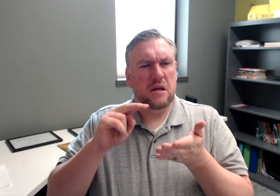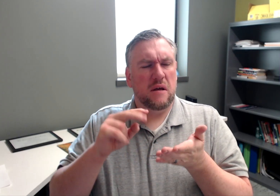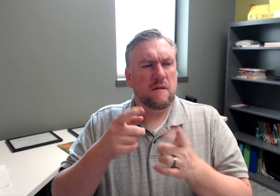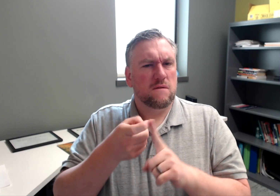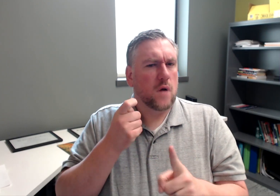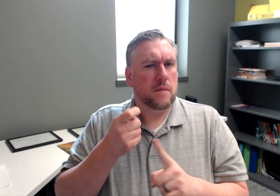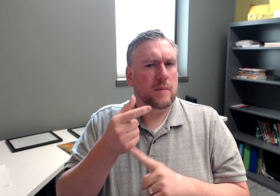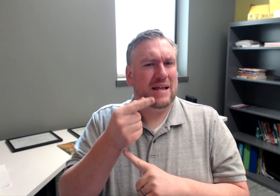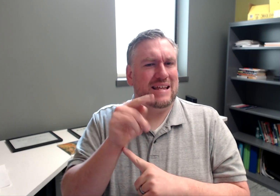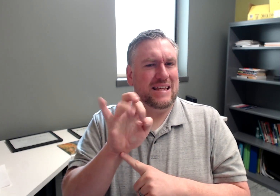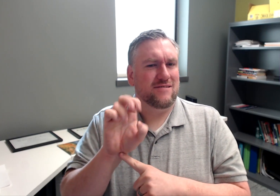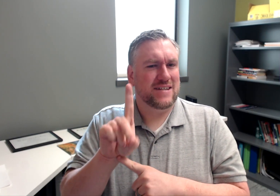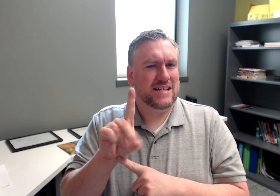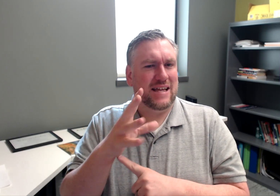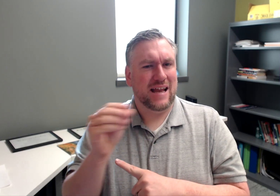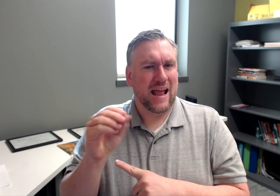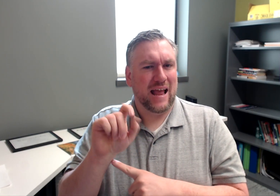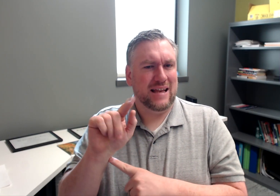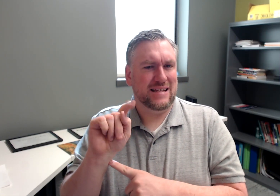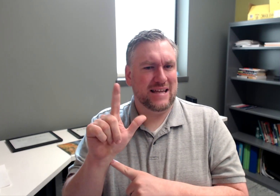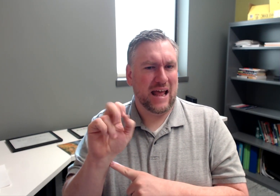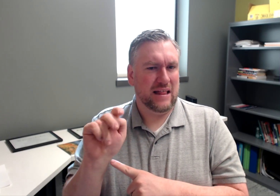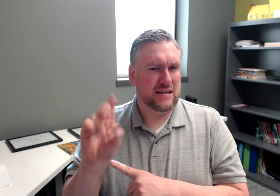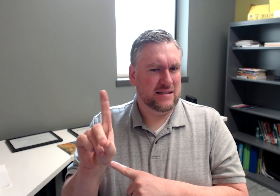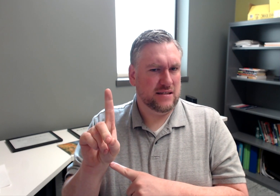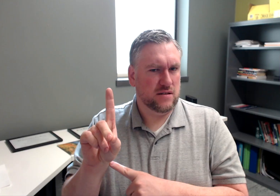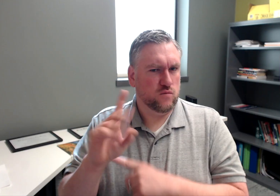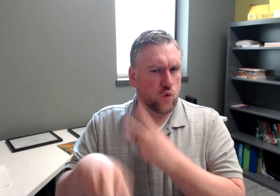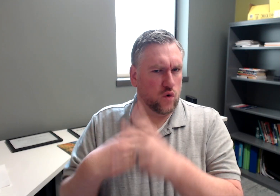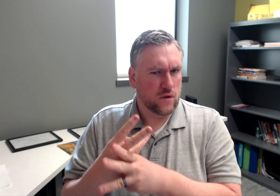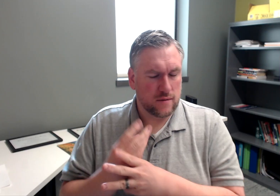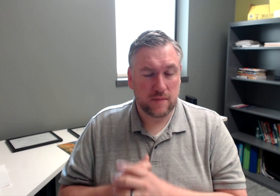research. It's from the gifted and talented world.